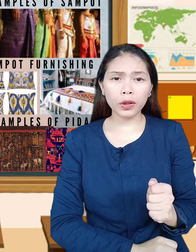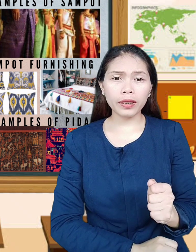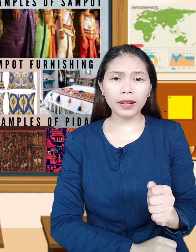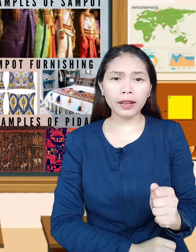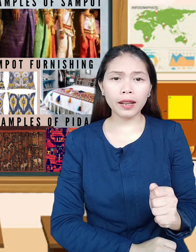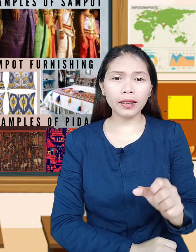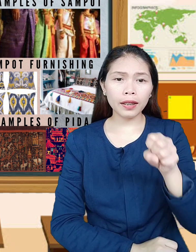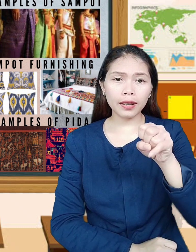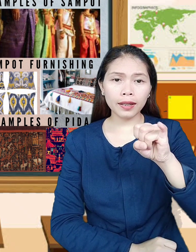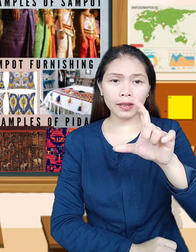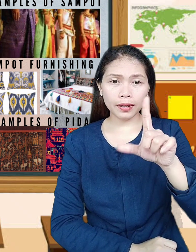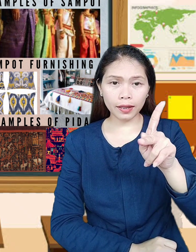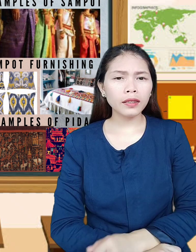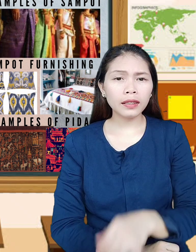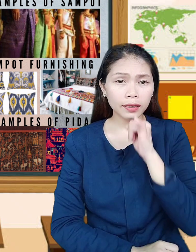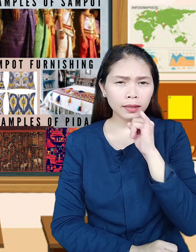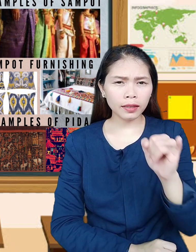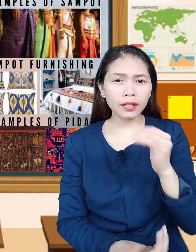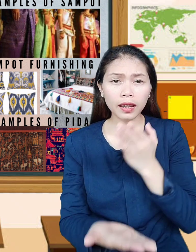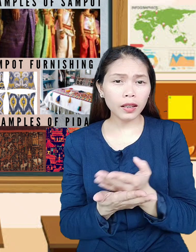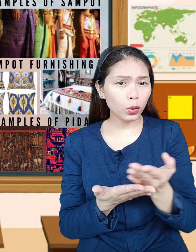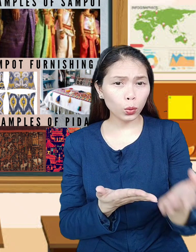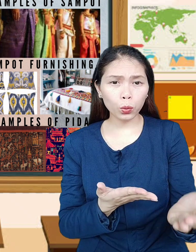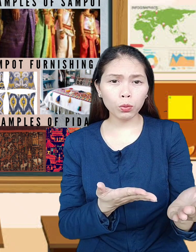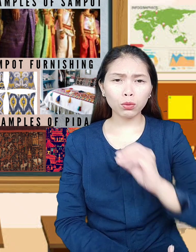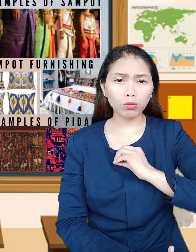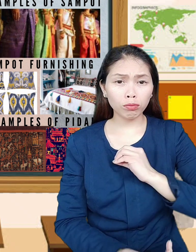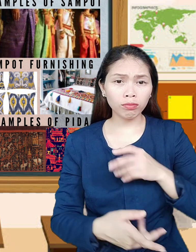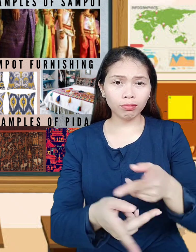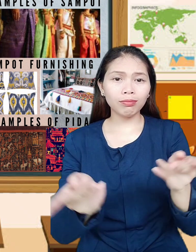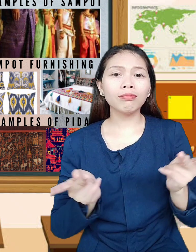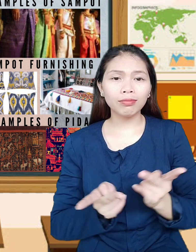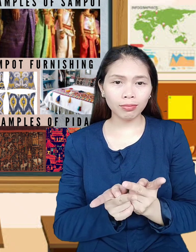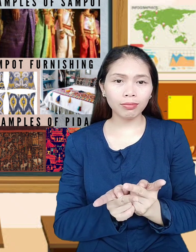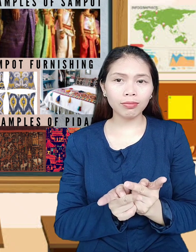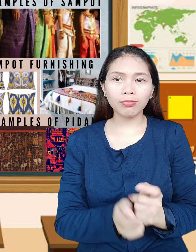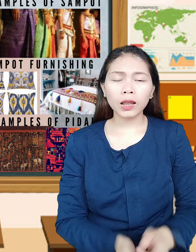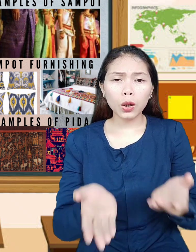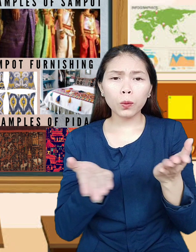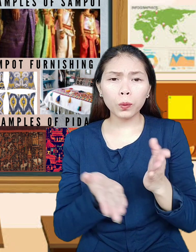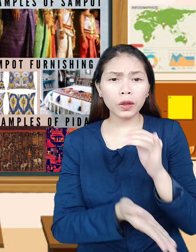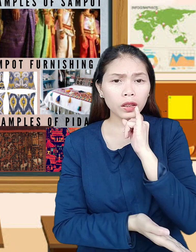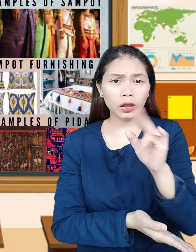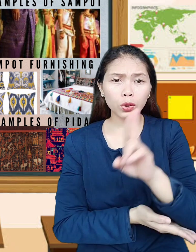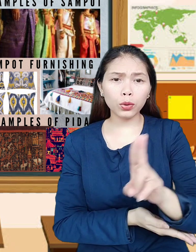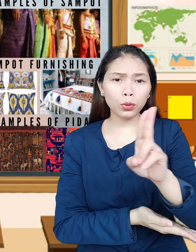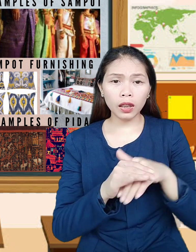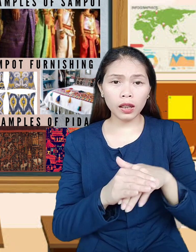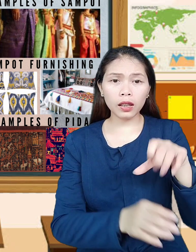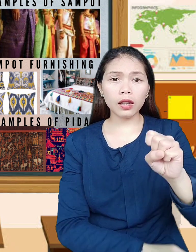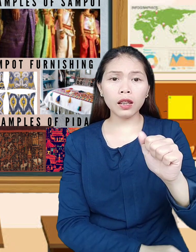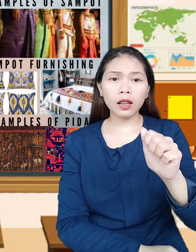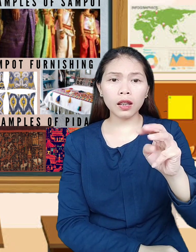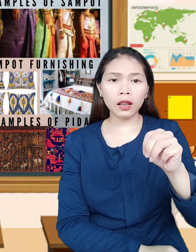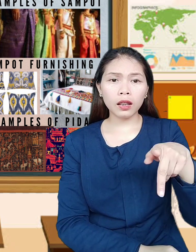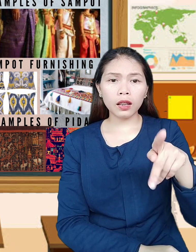Cambodian silk is generally sold domestically, where it's used in